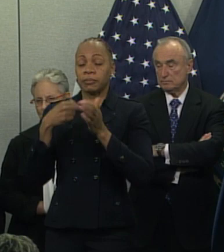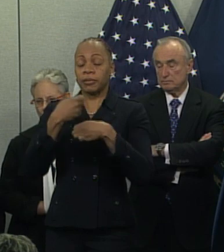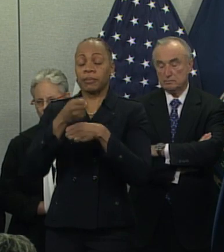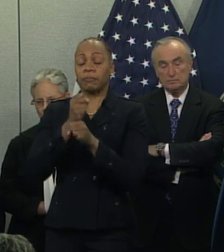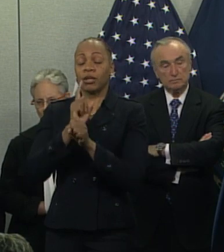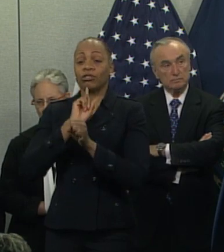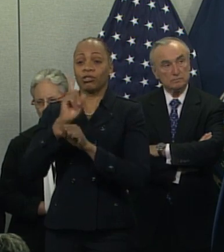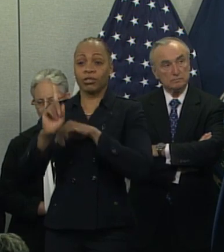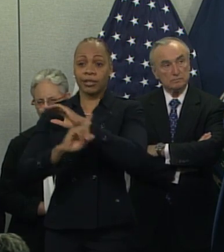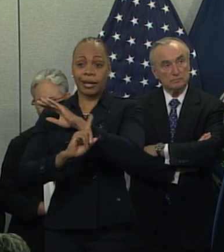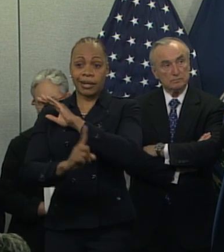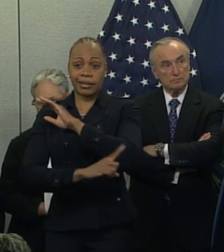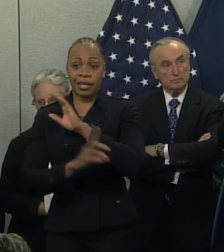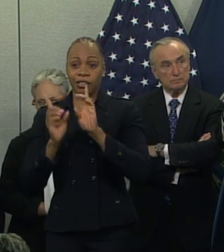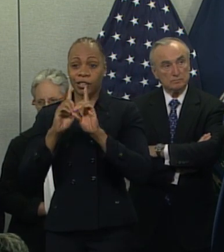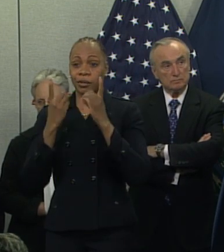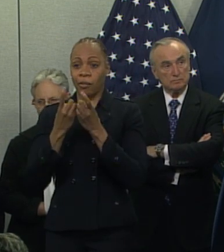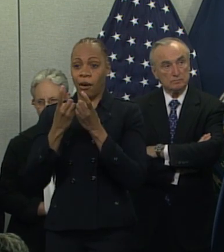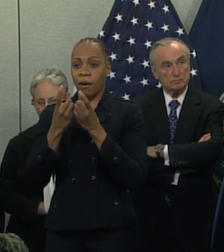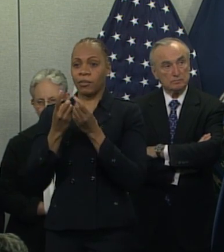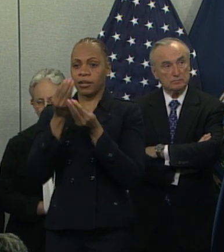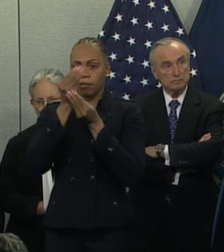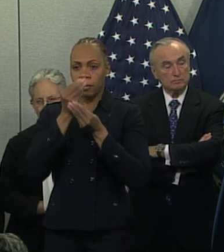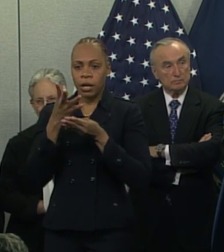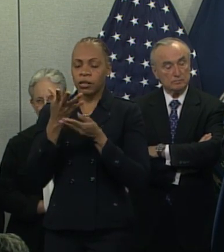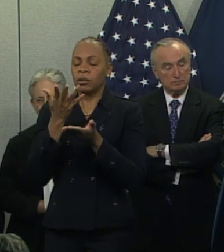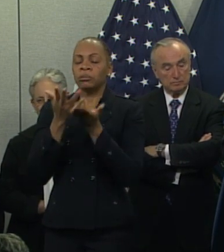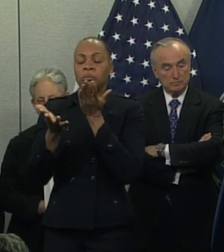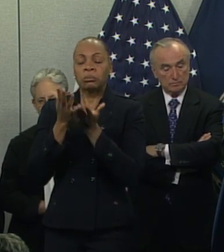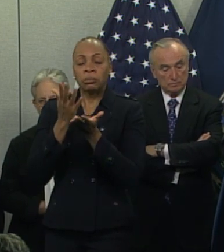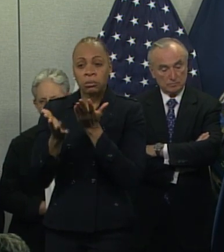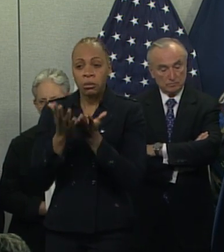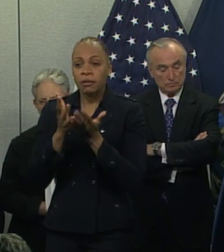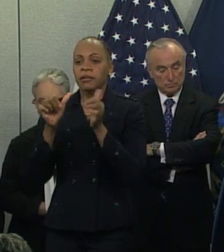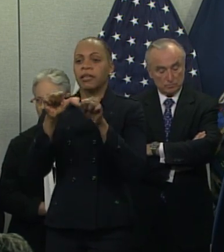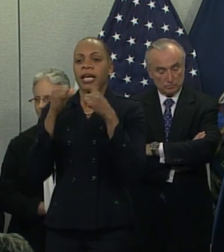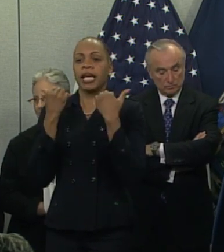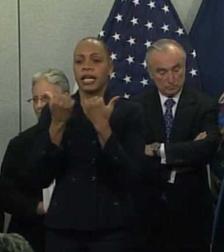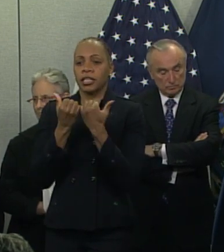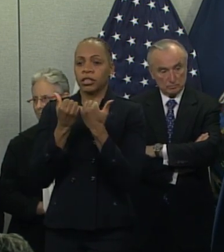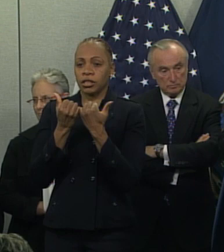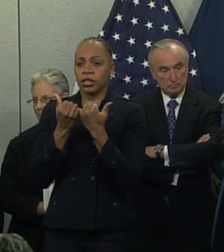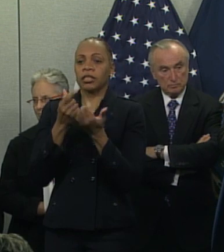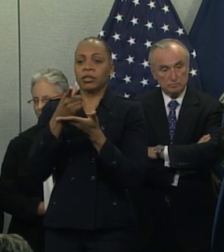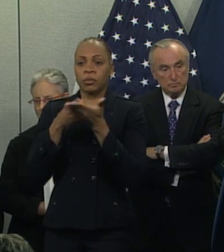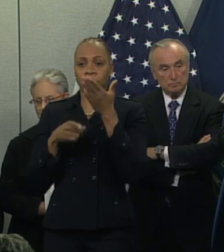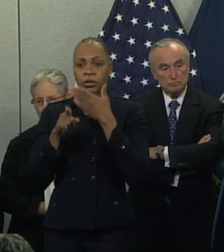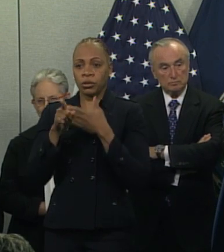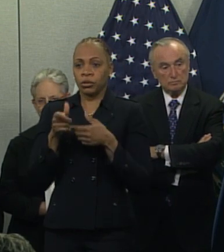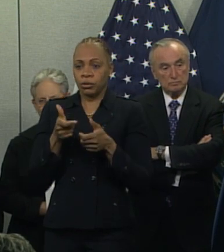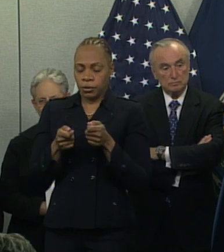sanitation department or whatever agency pertinent regarding whatever you have texted.